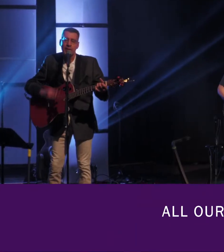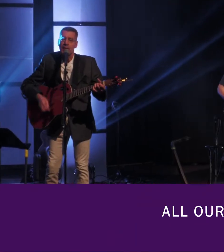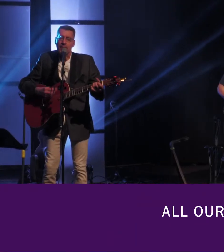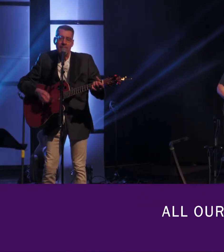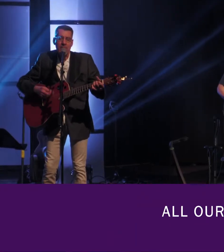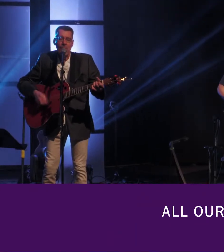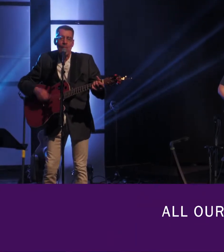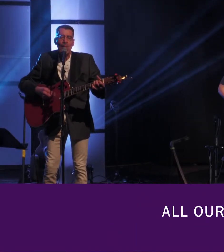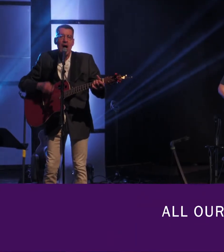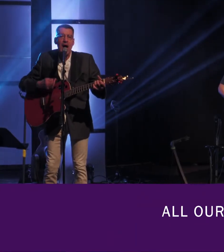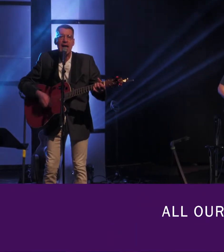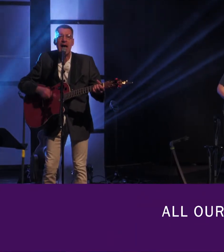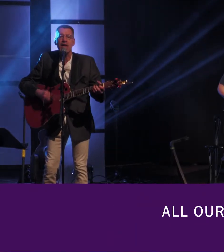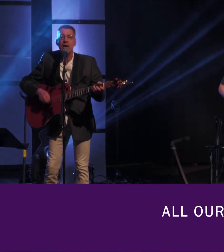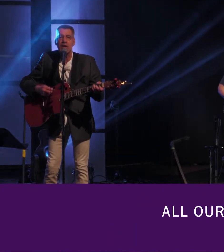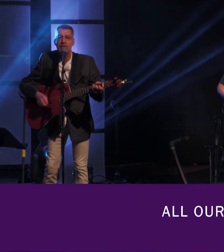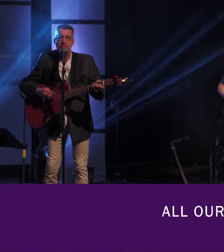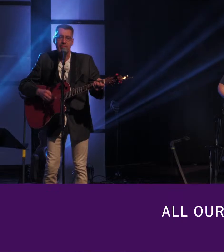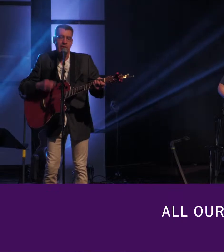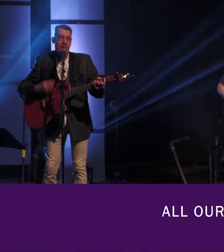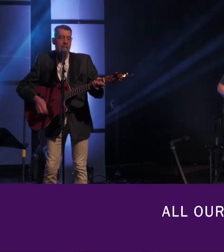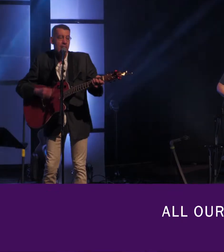withhold all our love.